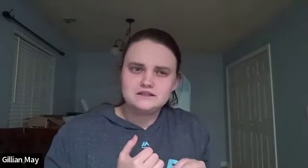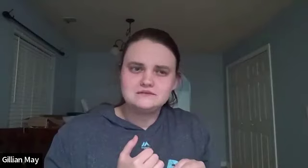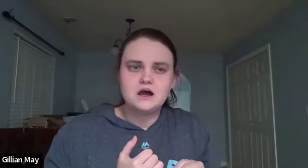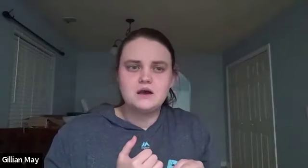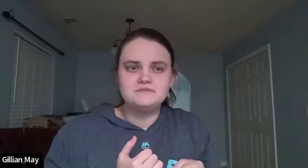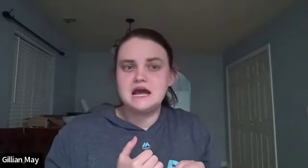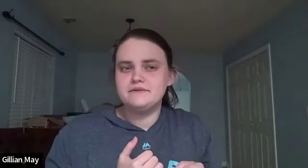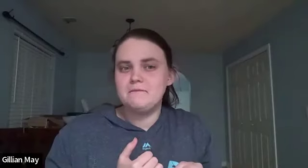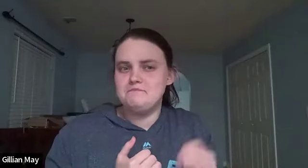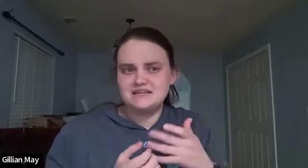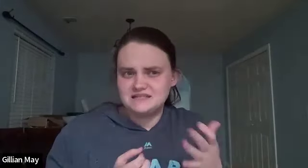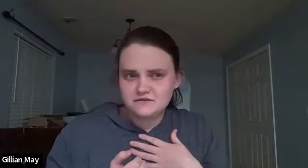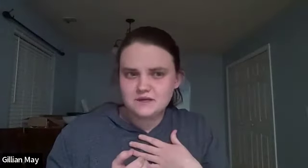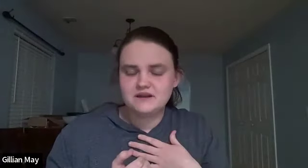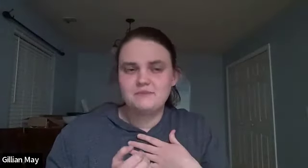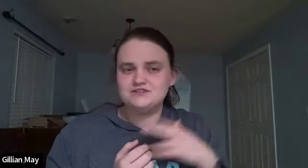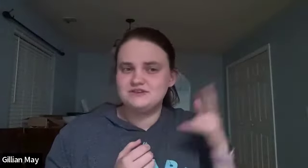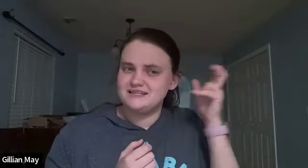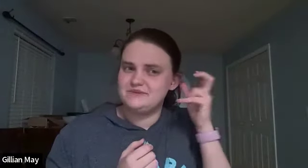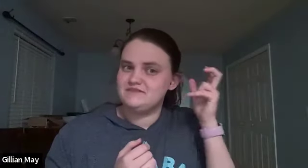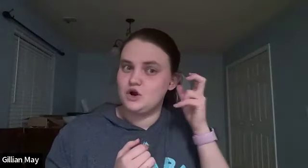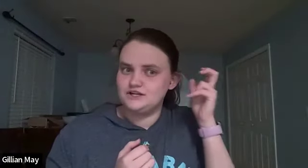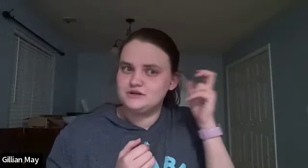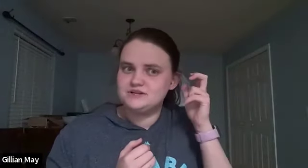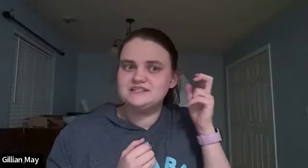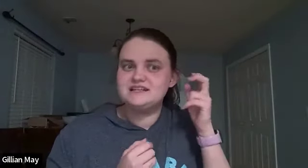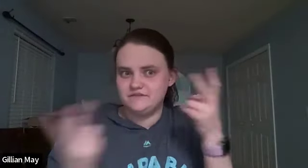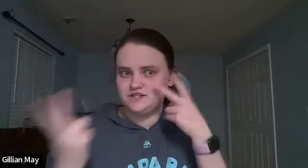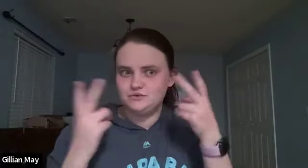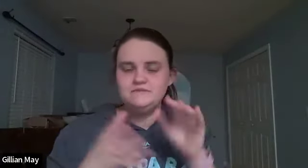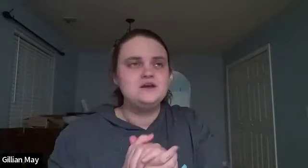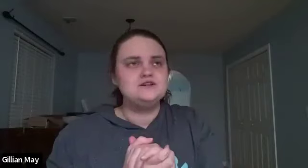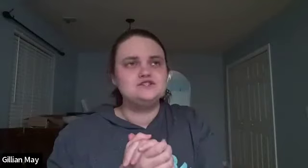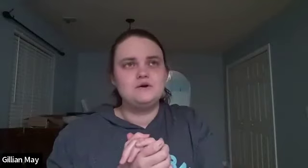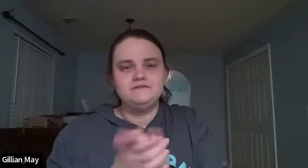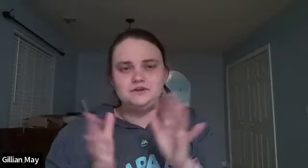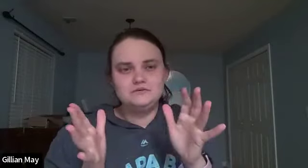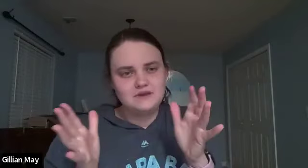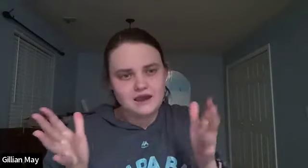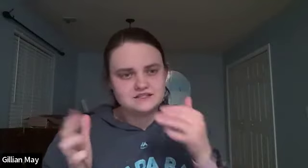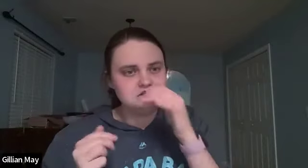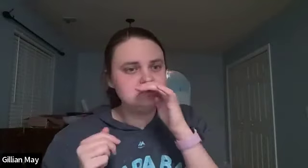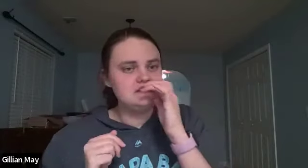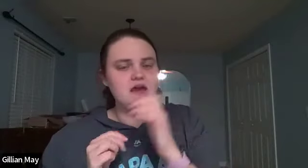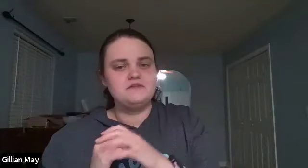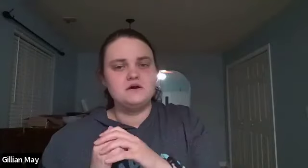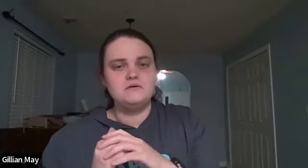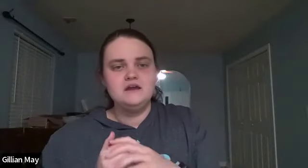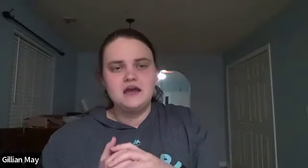works. It's not the best thing for me, but I'm also not as big of an auditory person. I'm visual. So if you guys do need that though, and